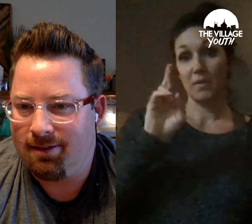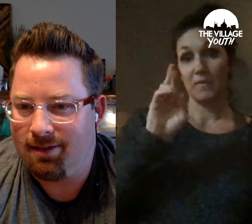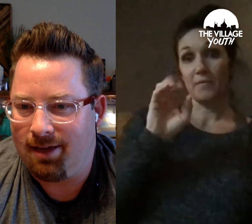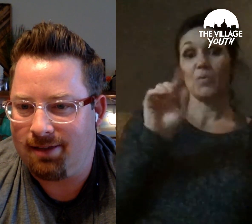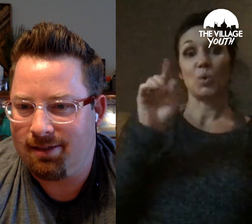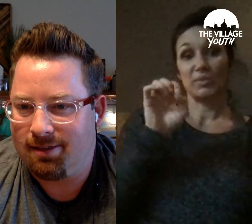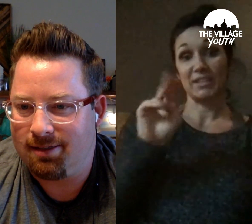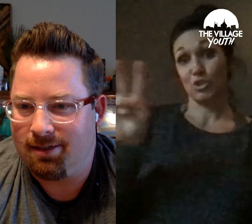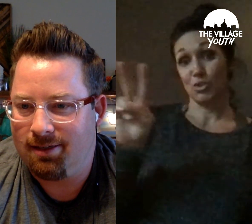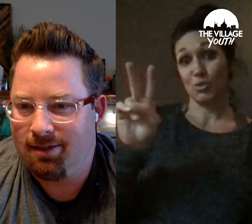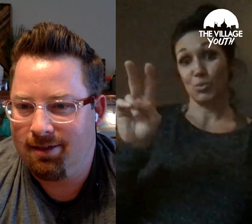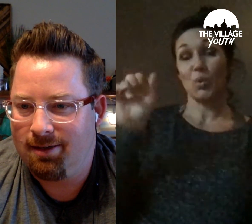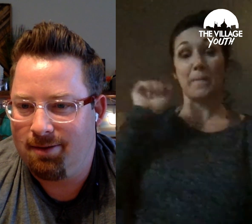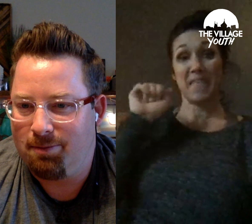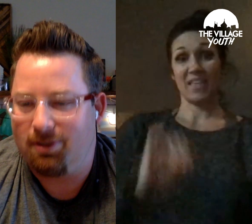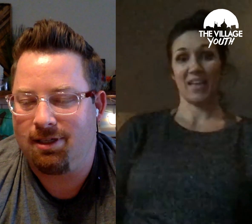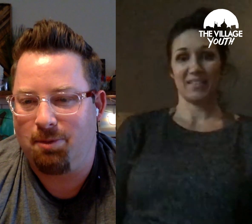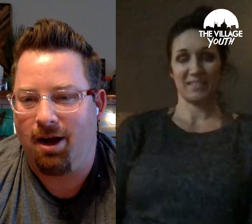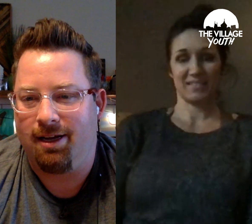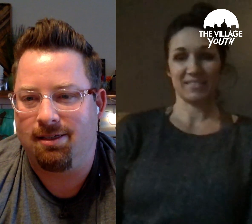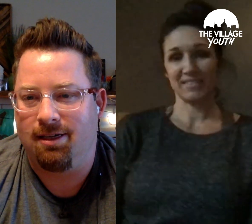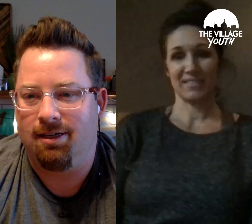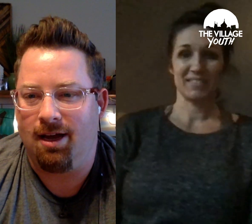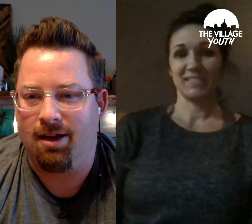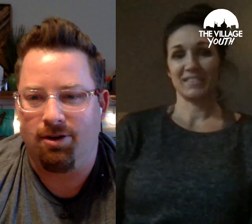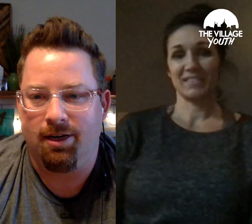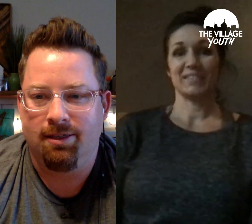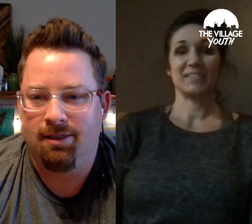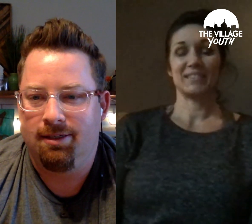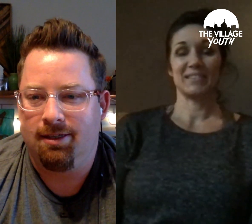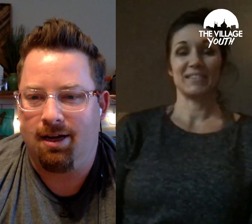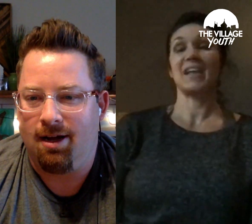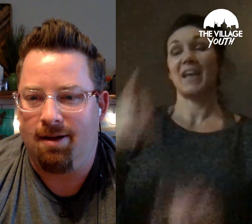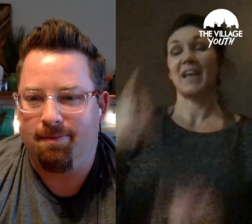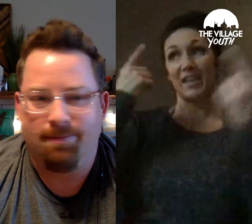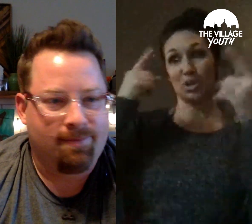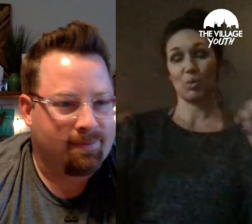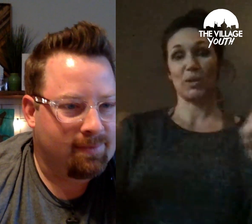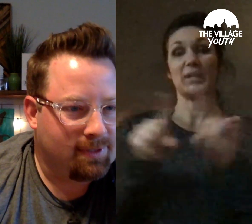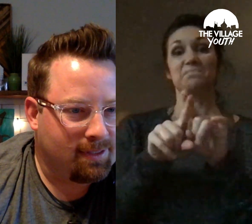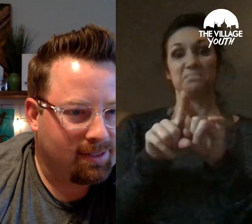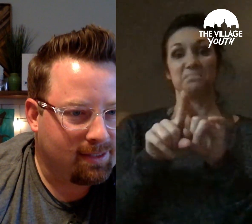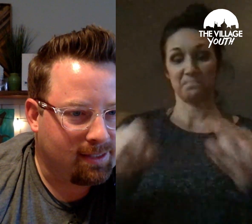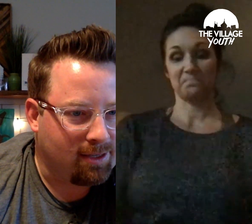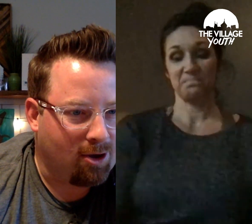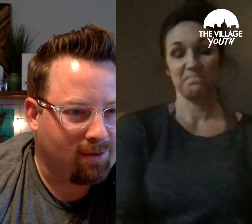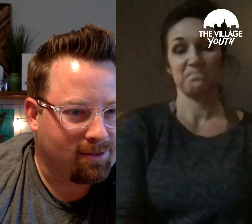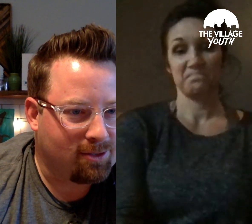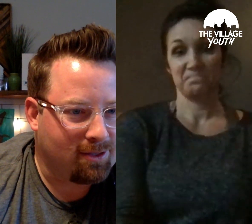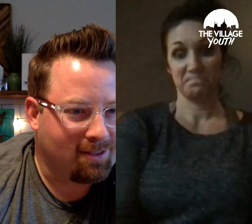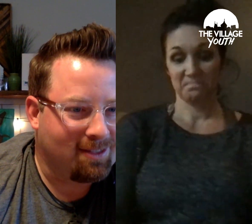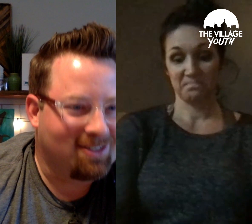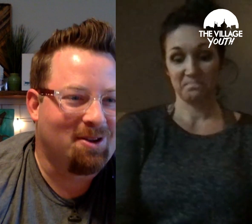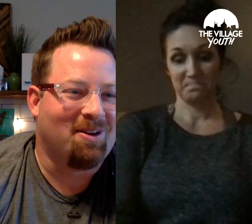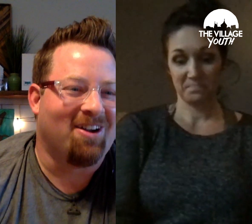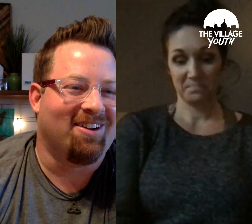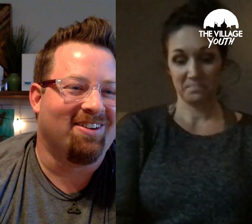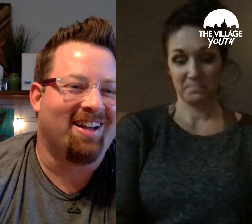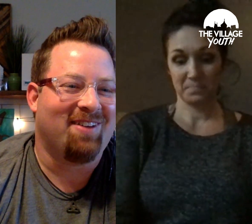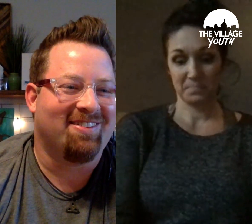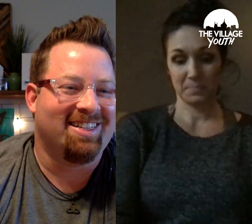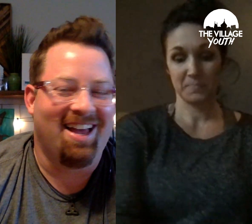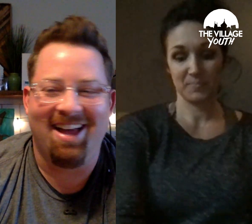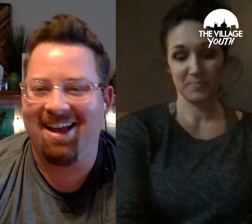Amelia. yes, this is good. Princess Bride is good. I agree. Um, let's see. Sweet Home. Sweet